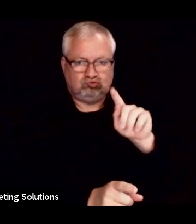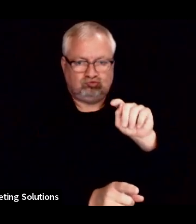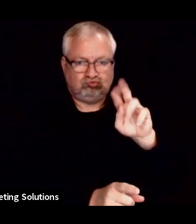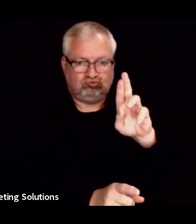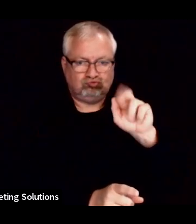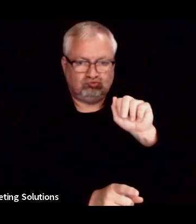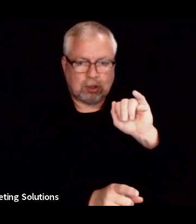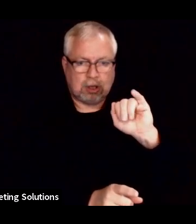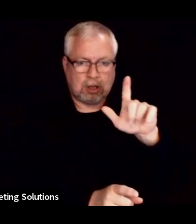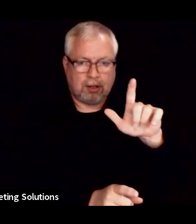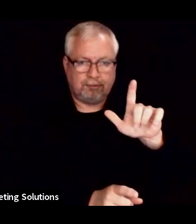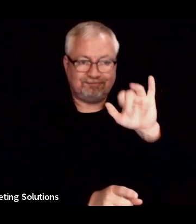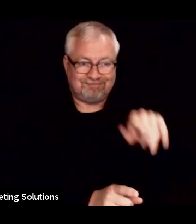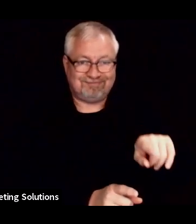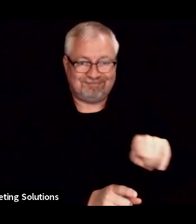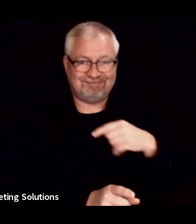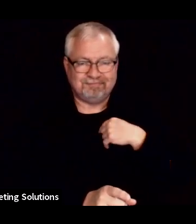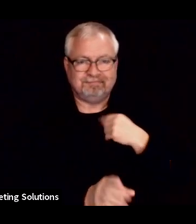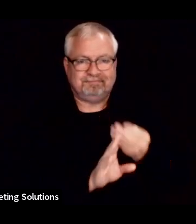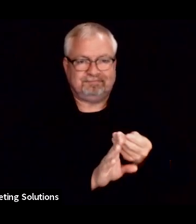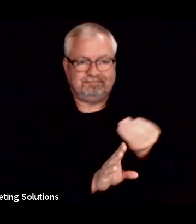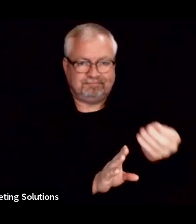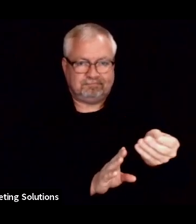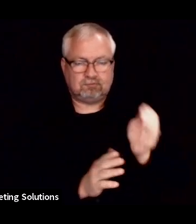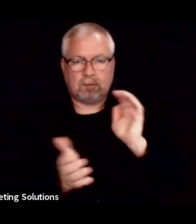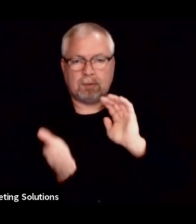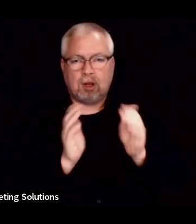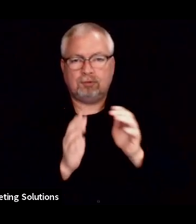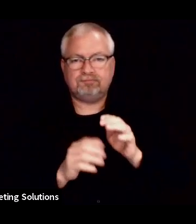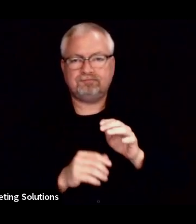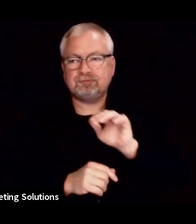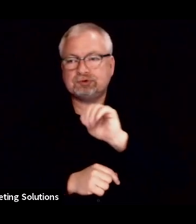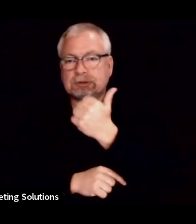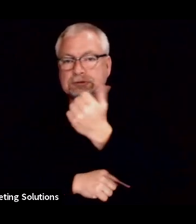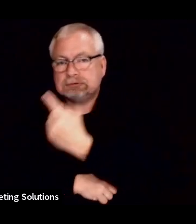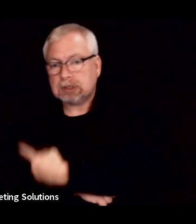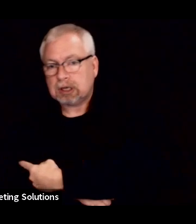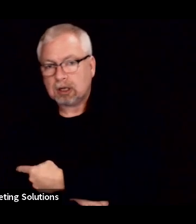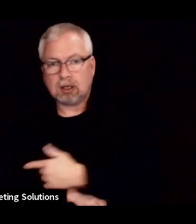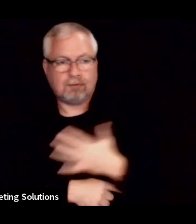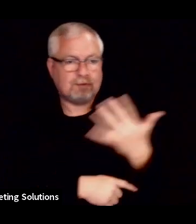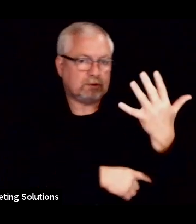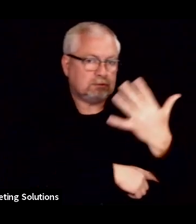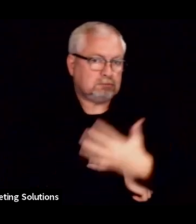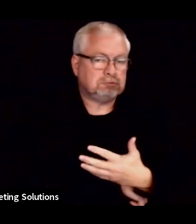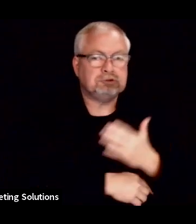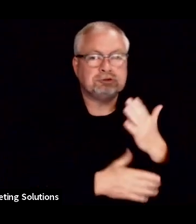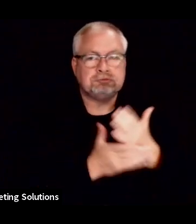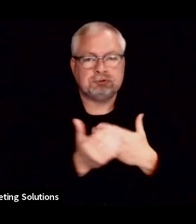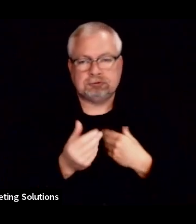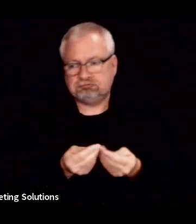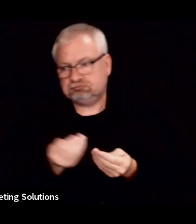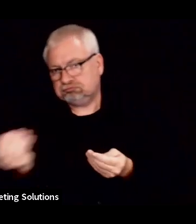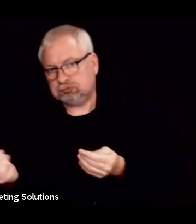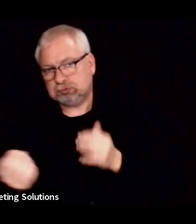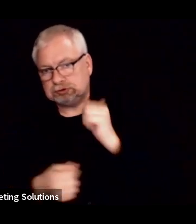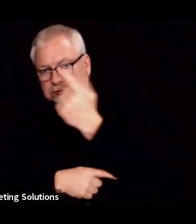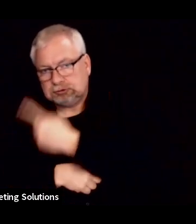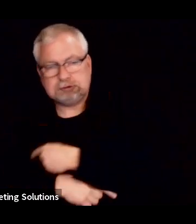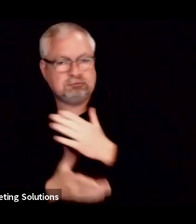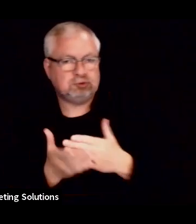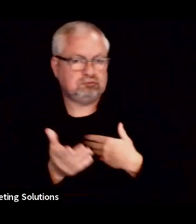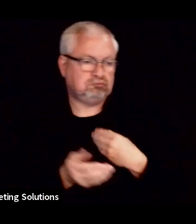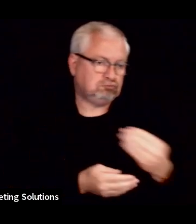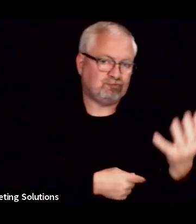5 days versus 10 days. So some patients still have received it that way. There are a few patients who